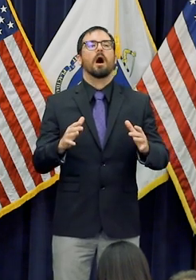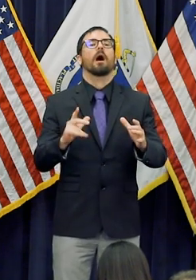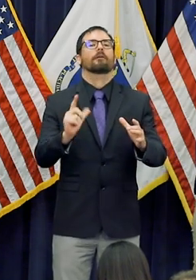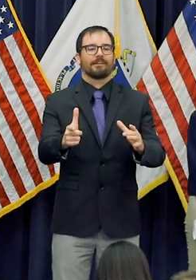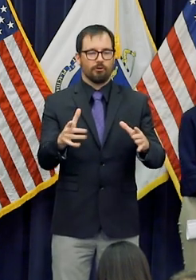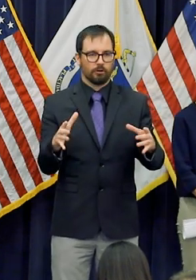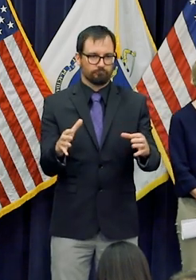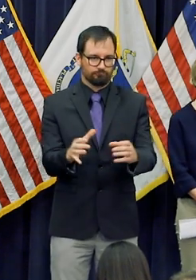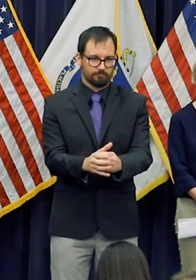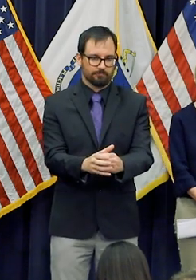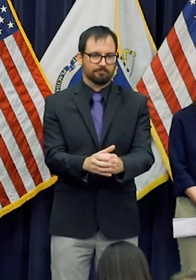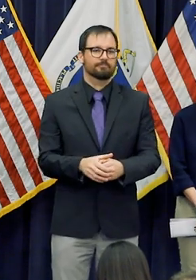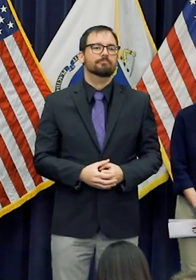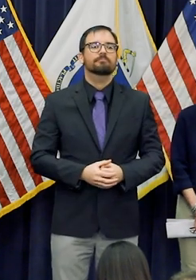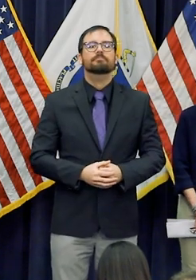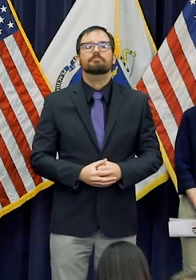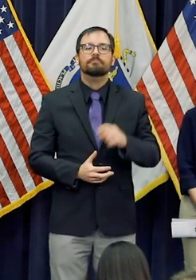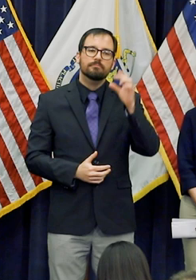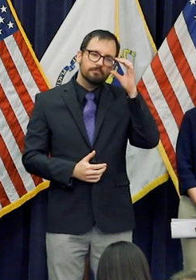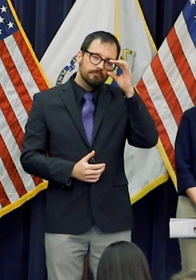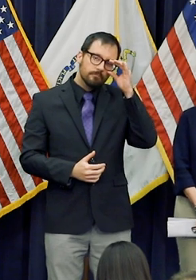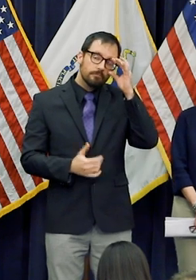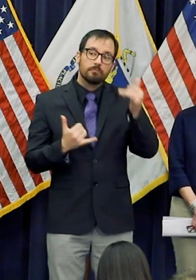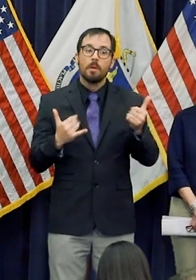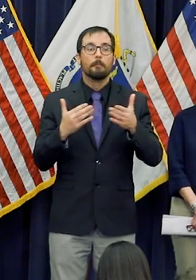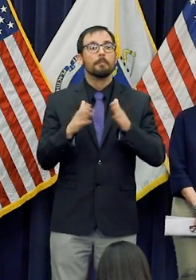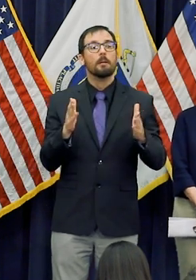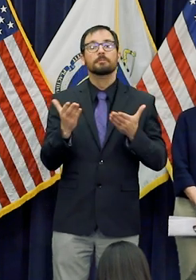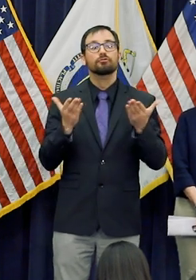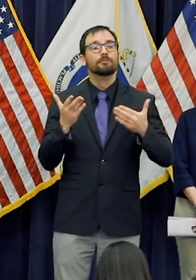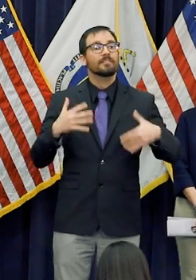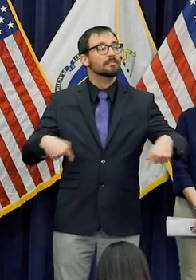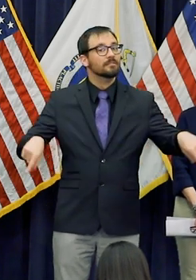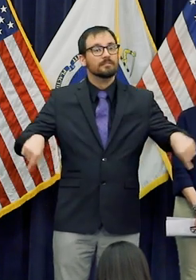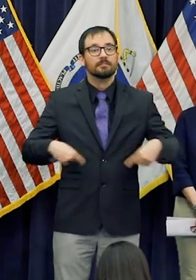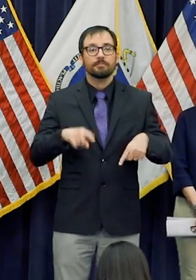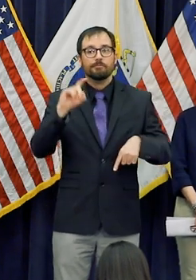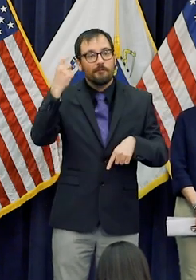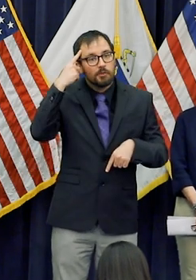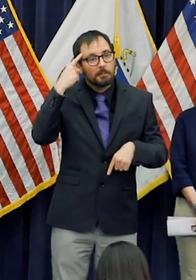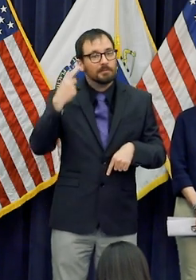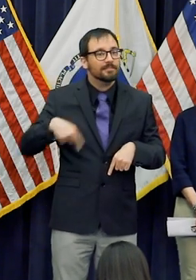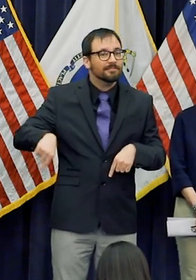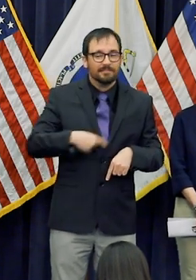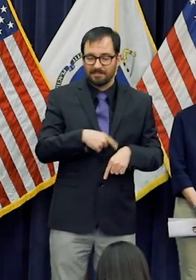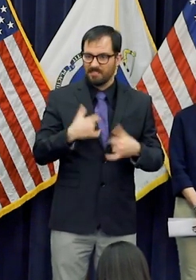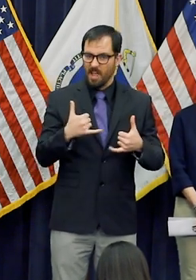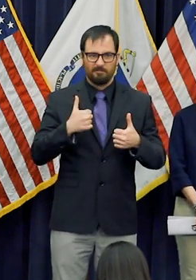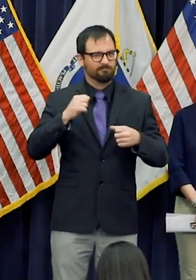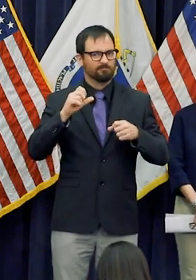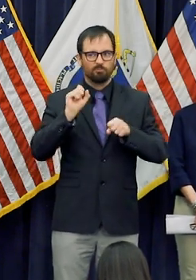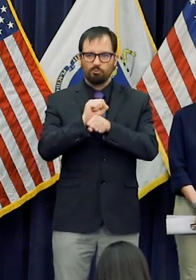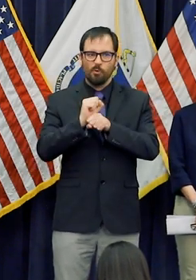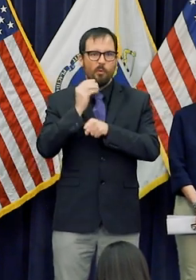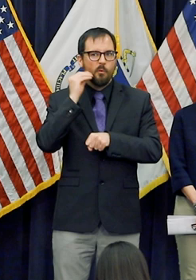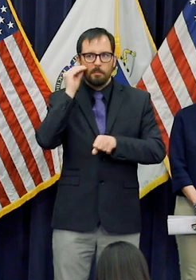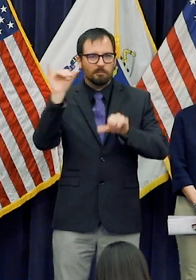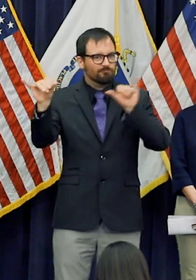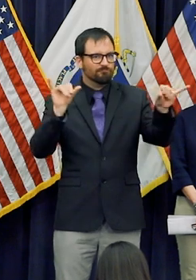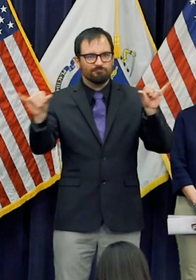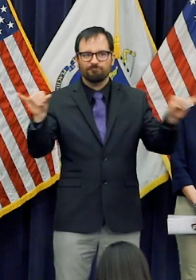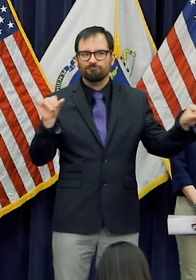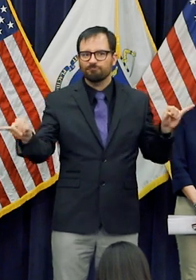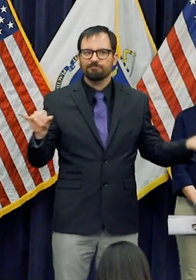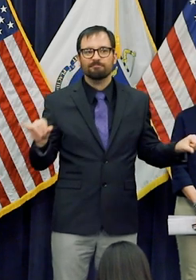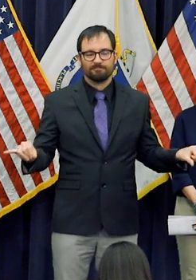servants settled into a new routine, many of whom are working from home. Many more, however, are stepping up to the